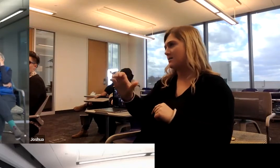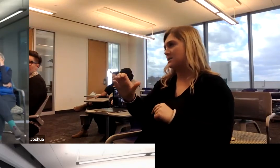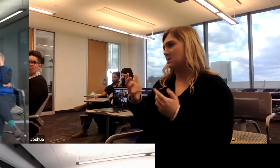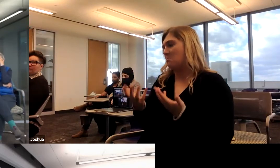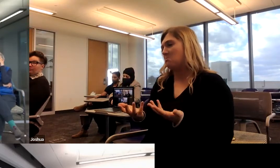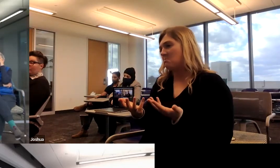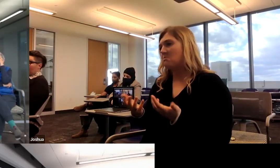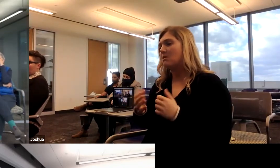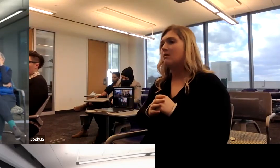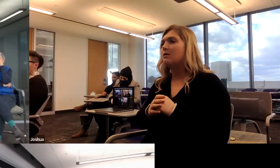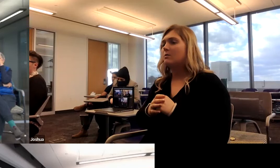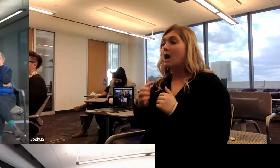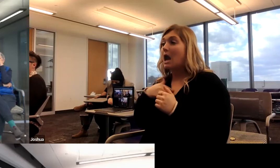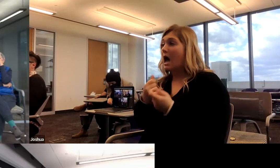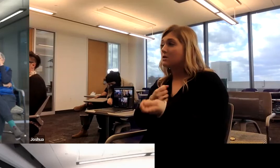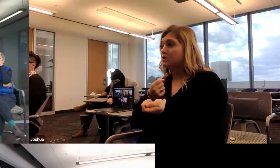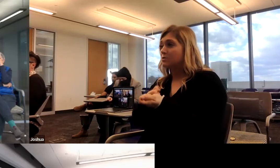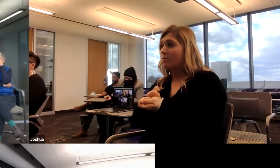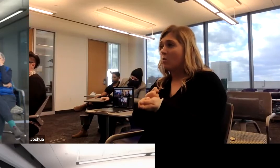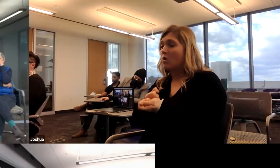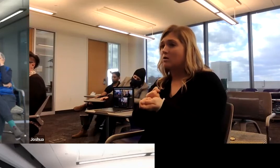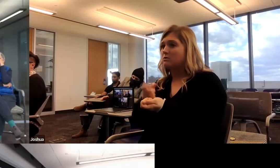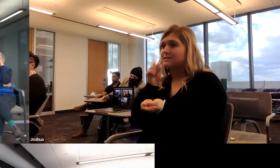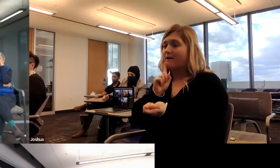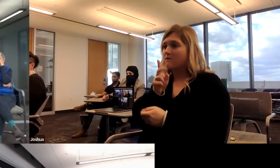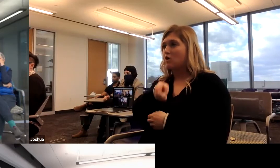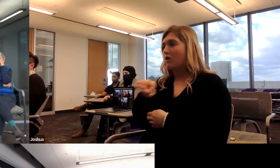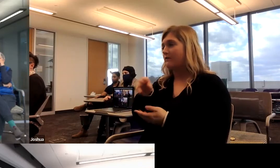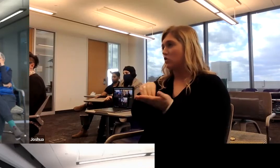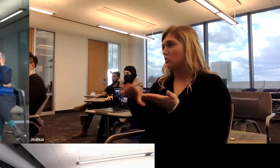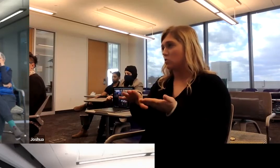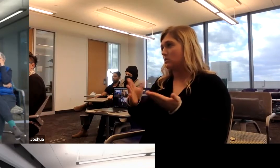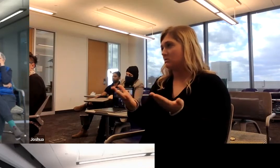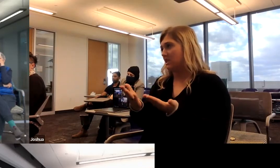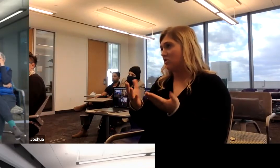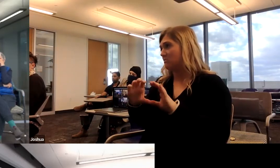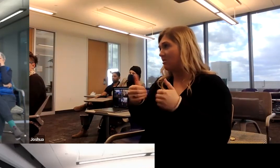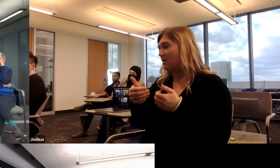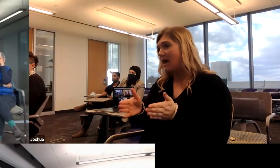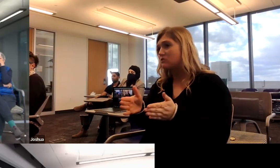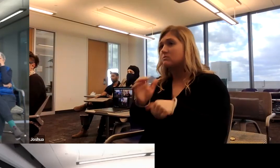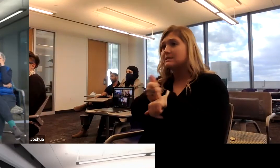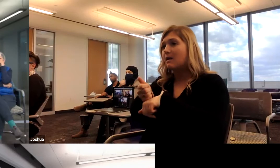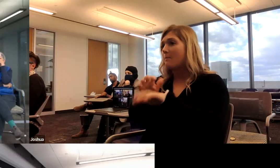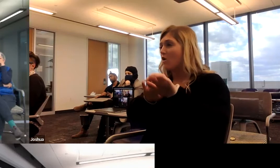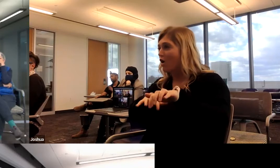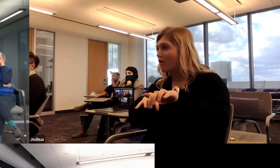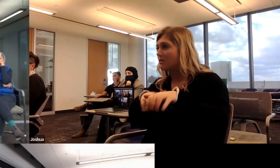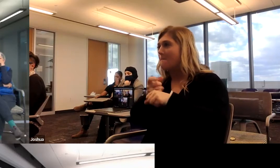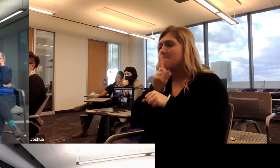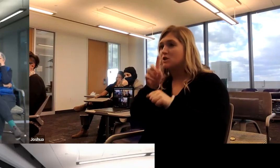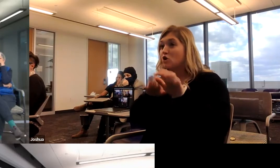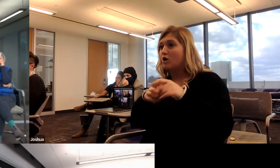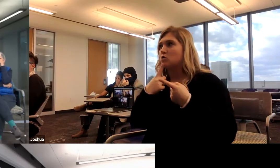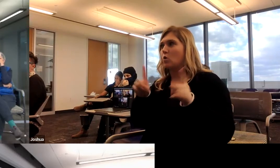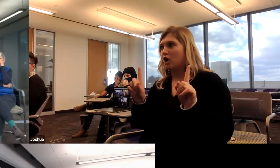but I do support the deaf and hard of hearing students in the classroom, setting up cart and making sure the cart